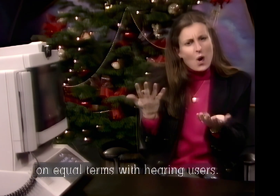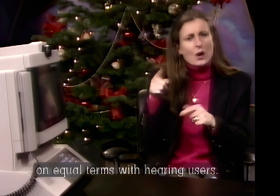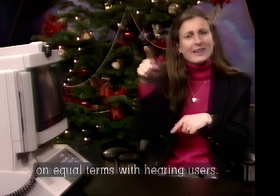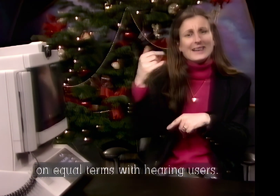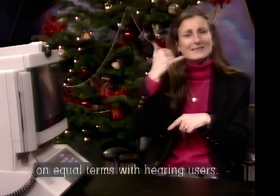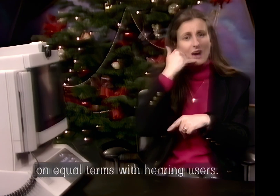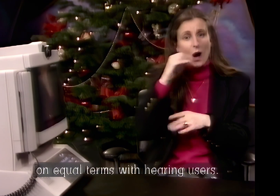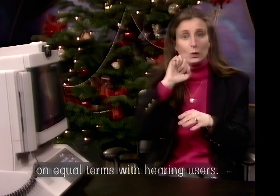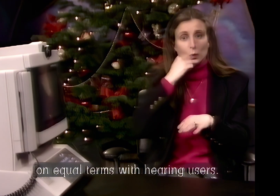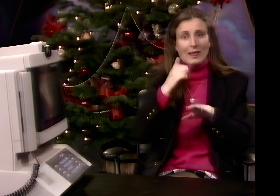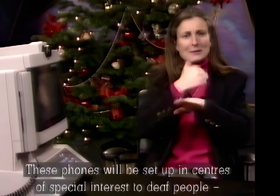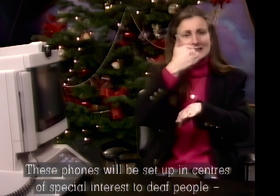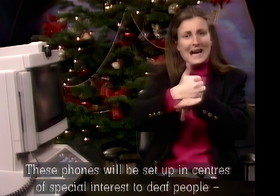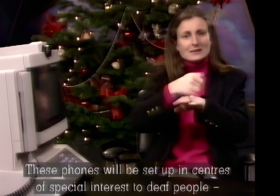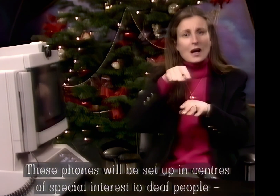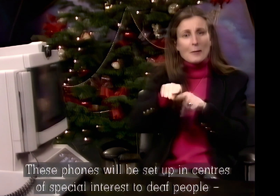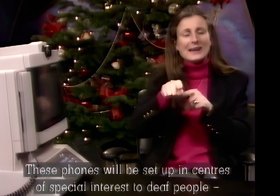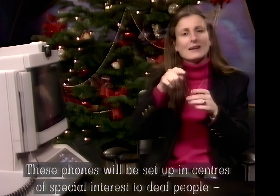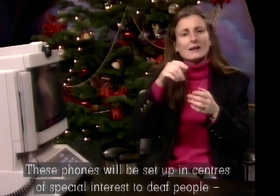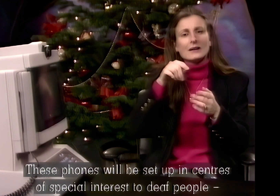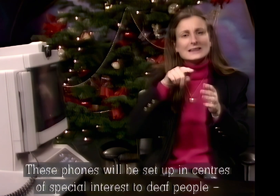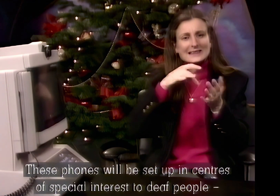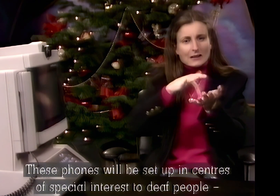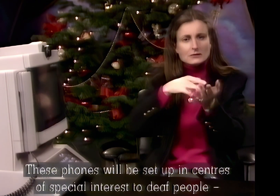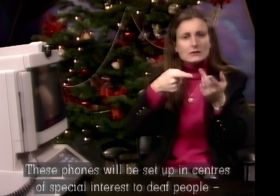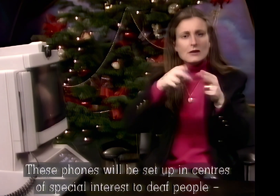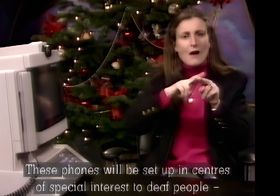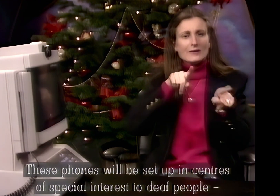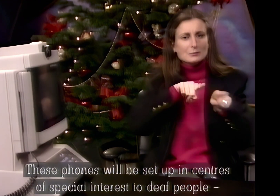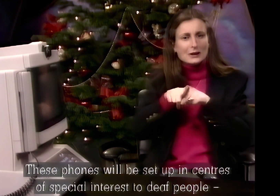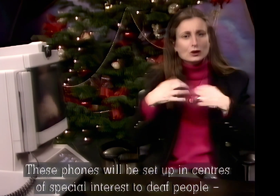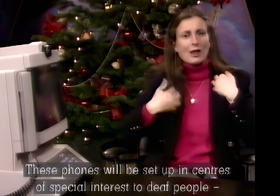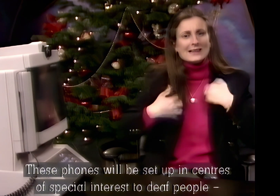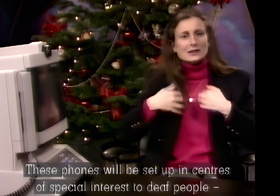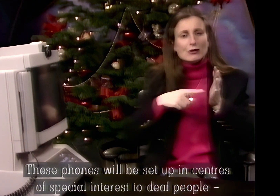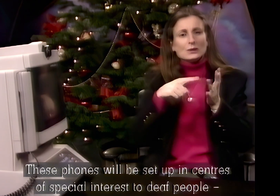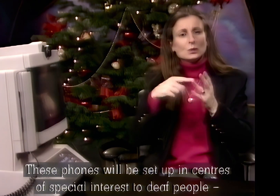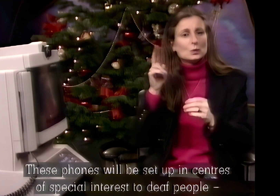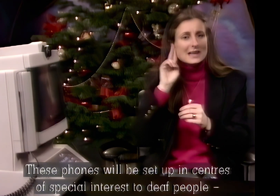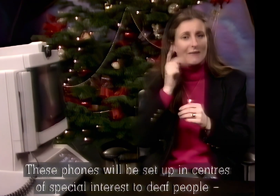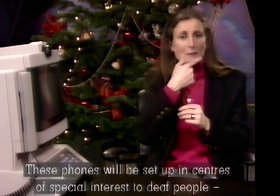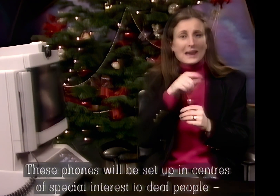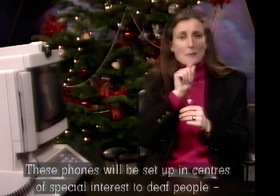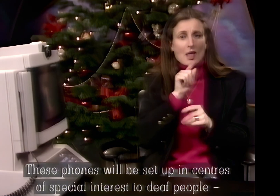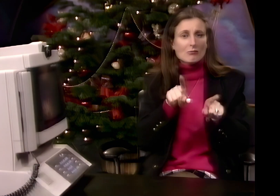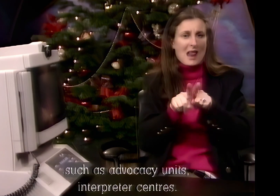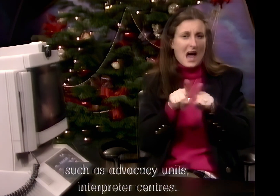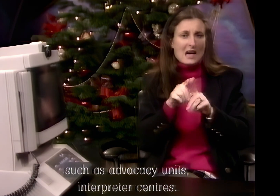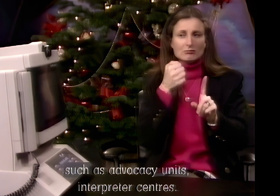other assistance, on equal terms with hearing users. And of course, these phones will be set up in centres of special